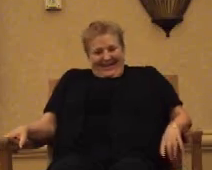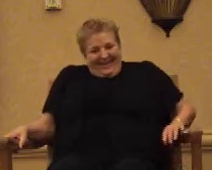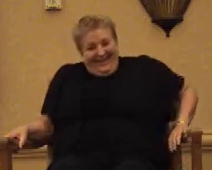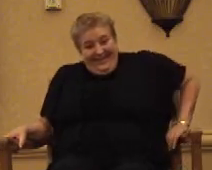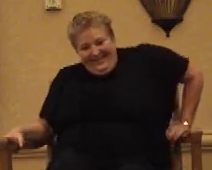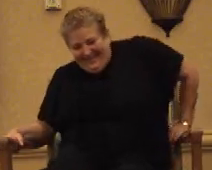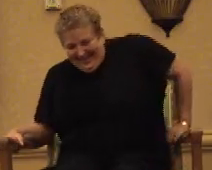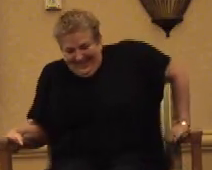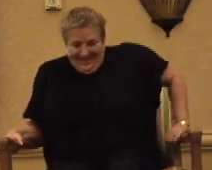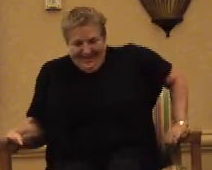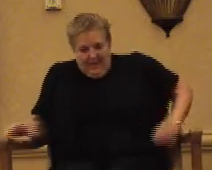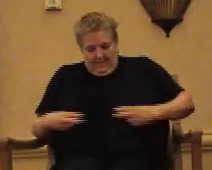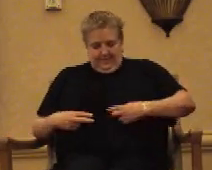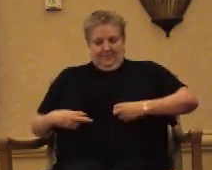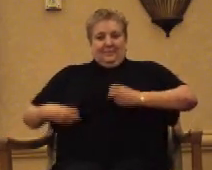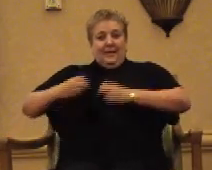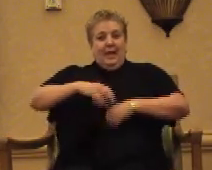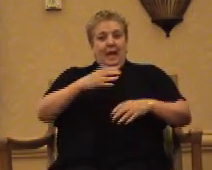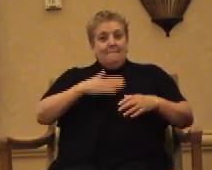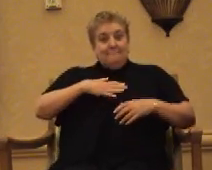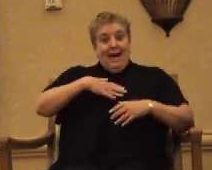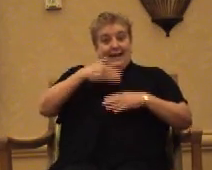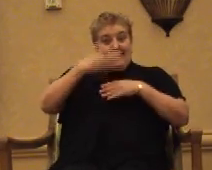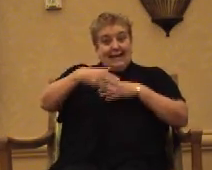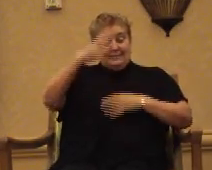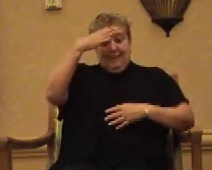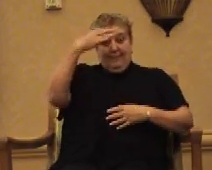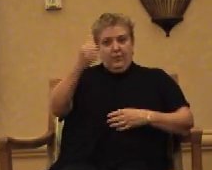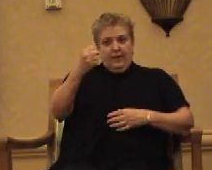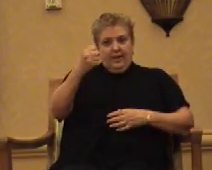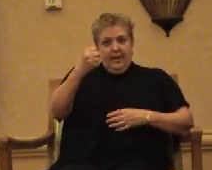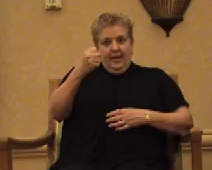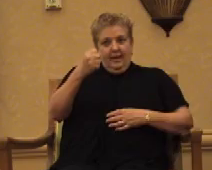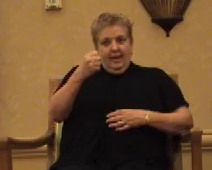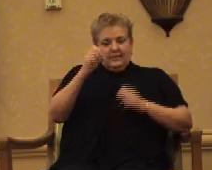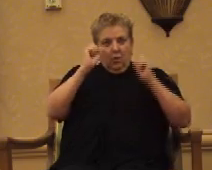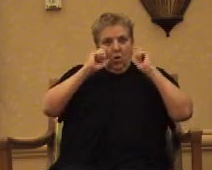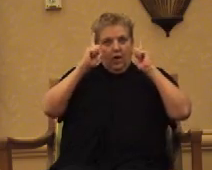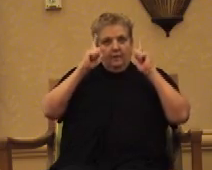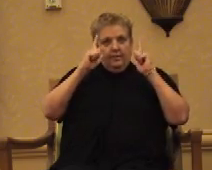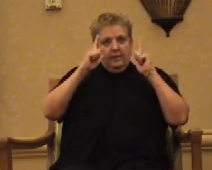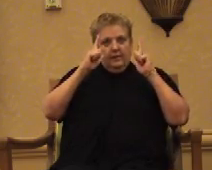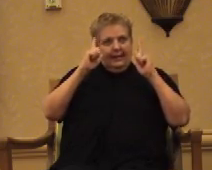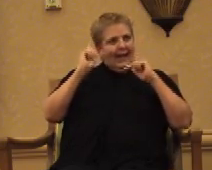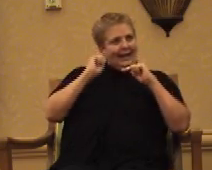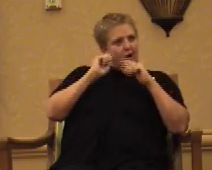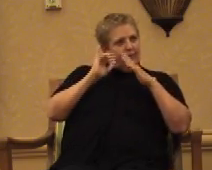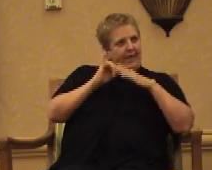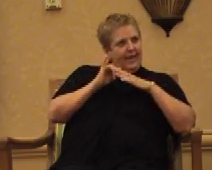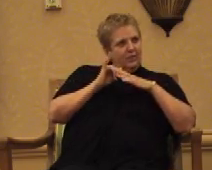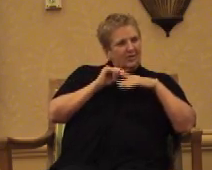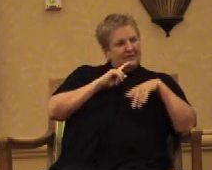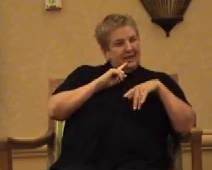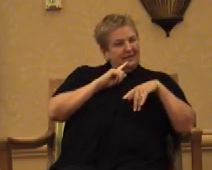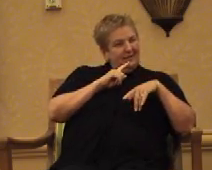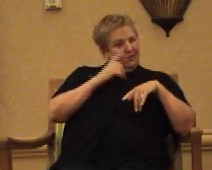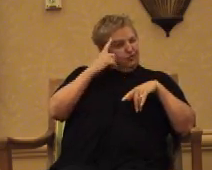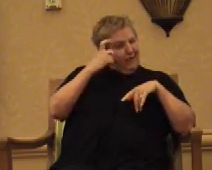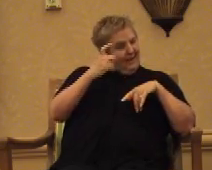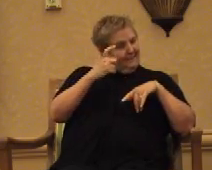My next memory is waking up the next morning thinking, did I hear that? Did I wish that? Did I this, that? You know, and I took that